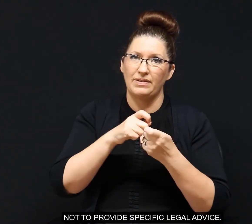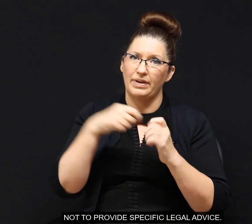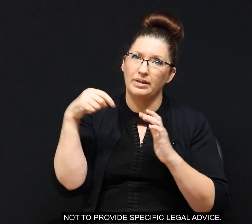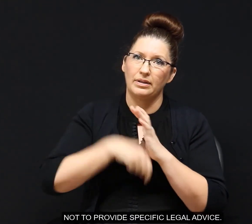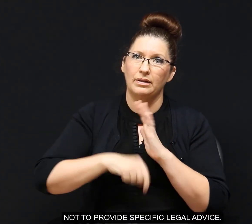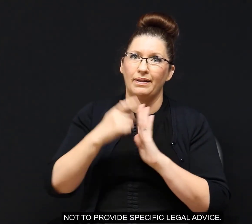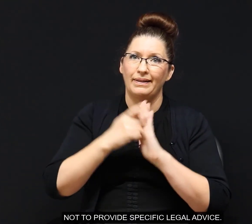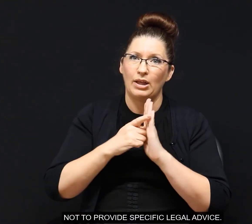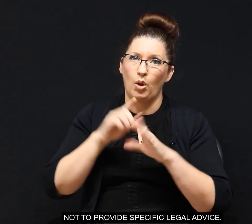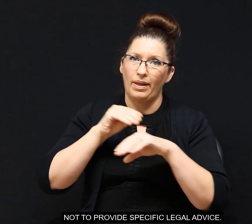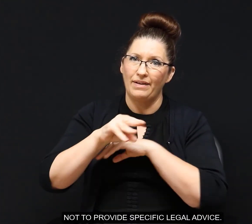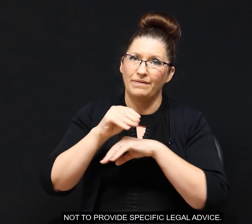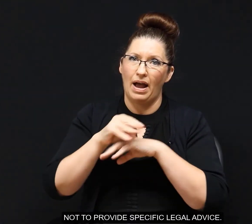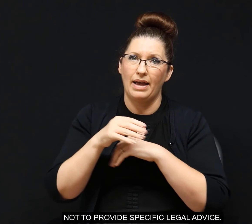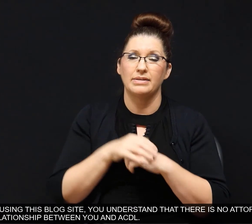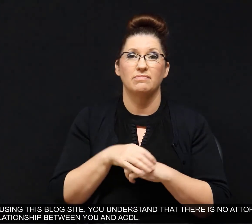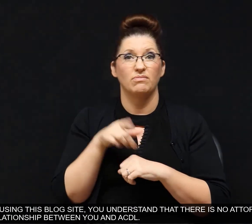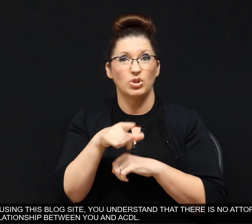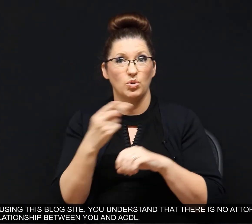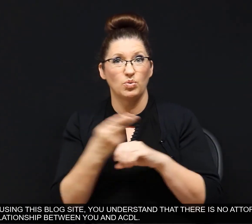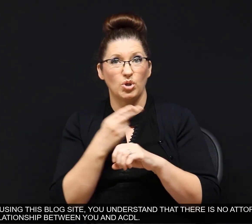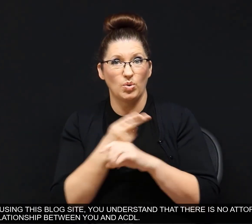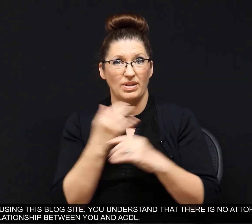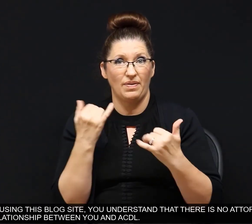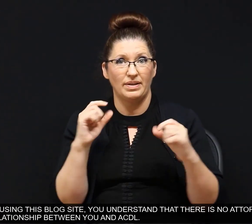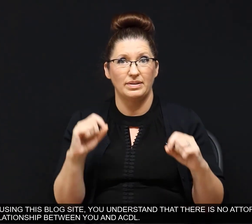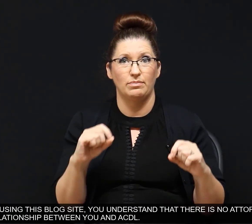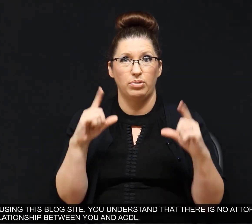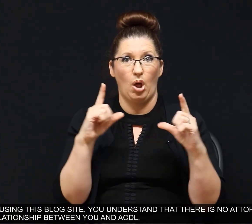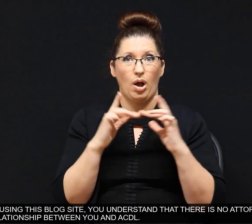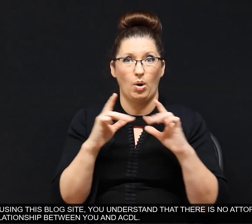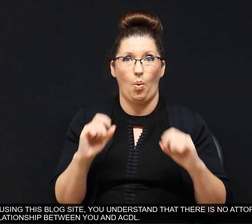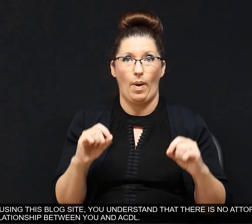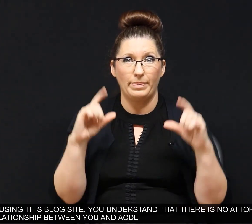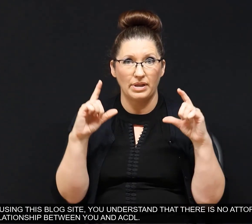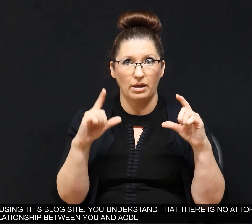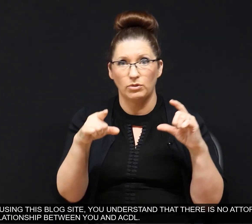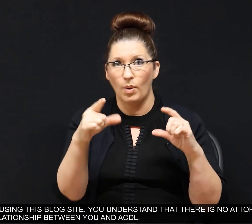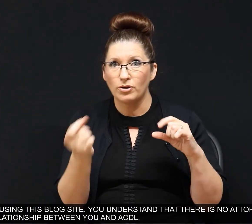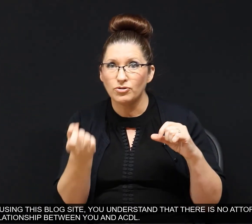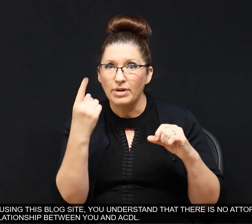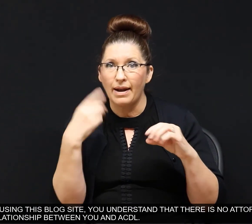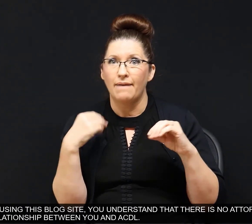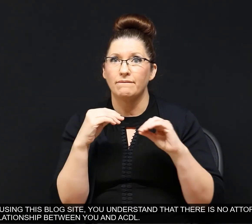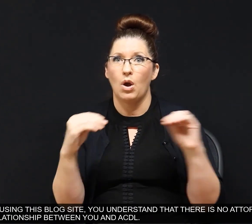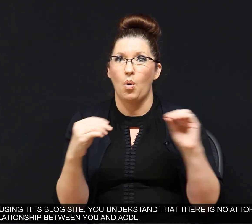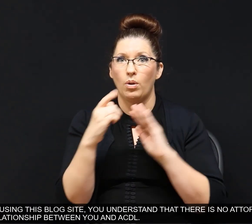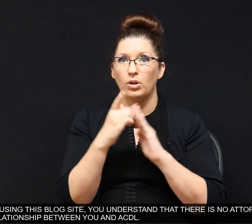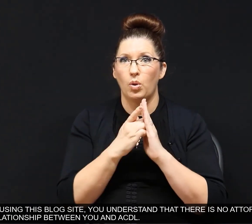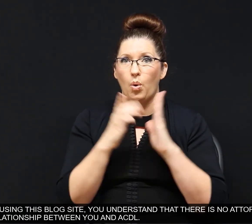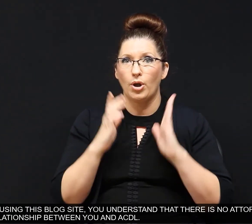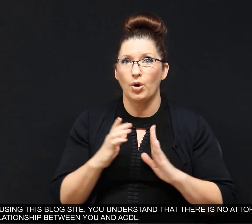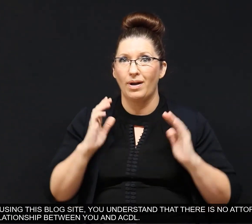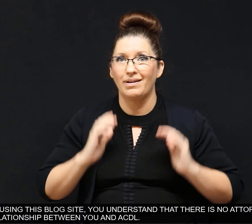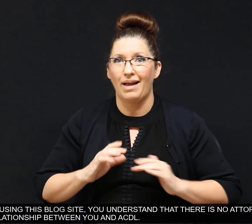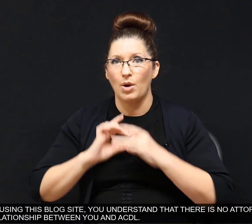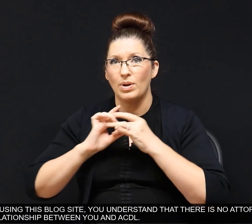advice. By using this blog site, you understand that there is no attorney-client relationship between you and